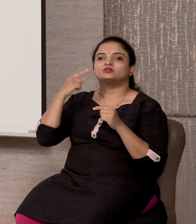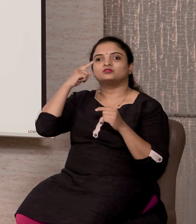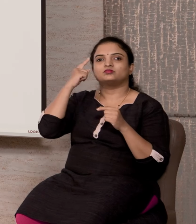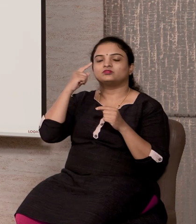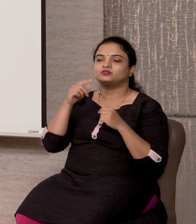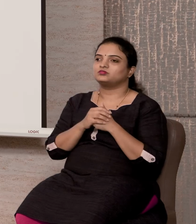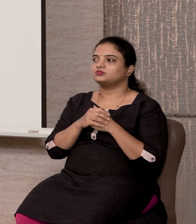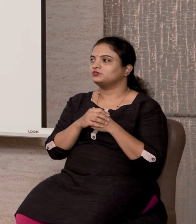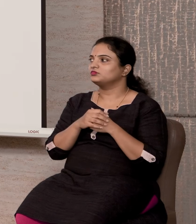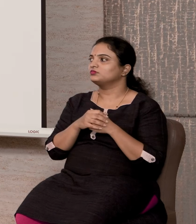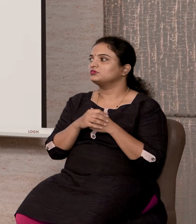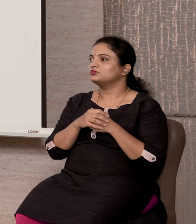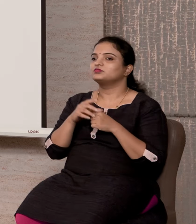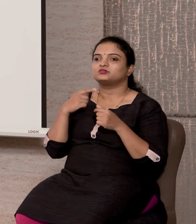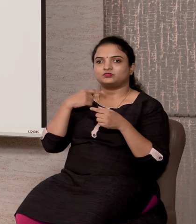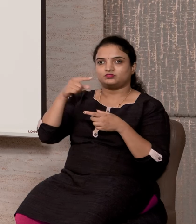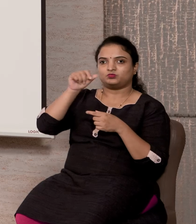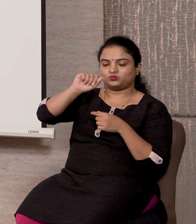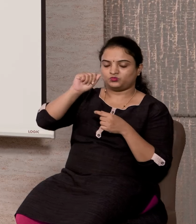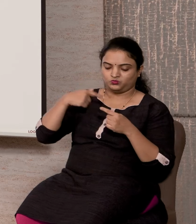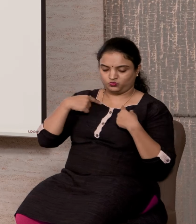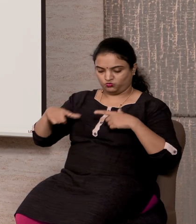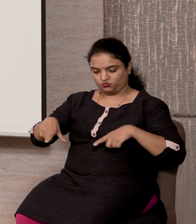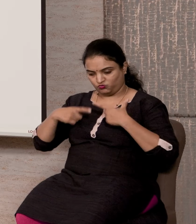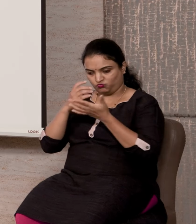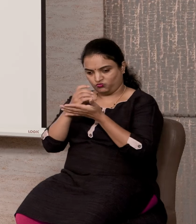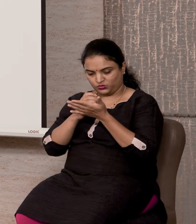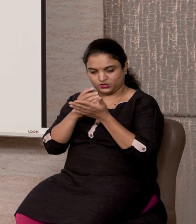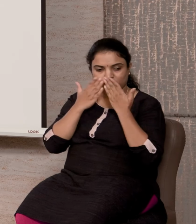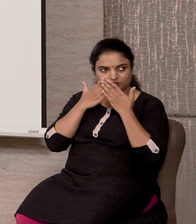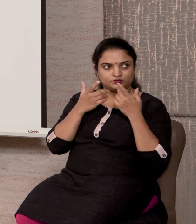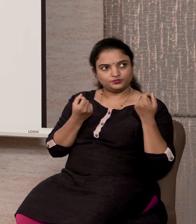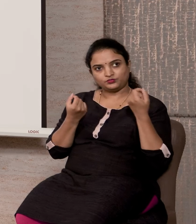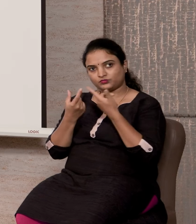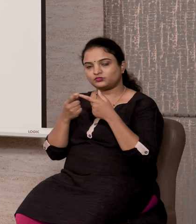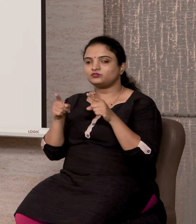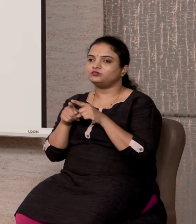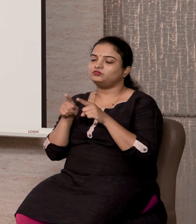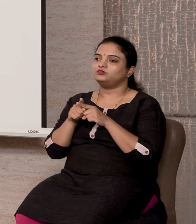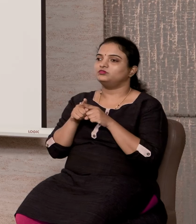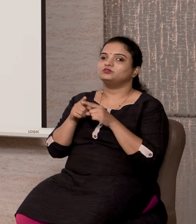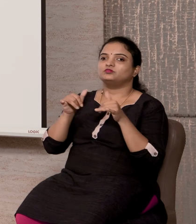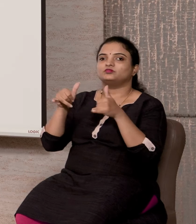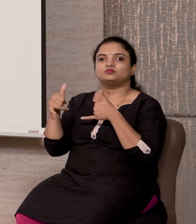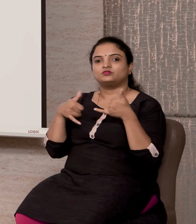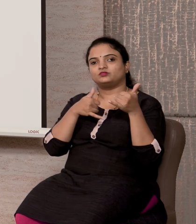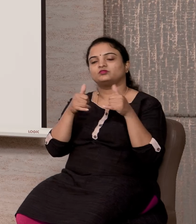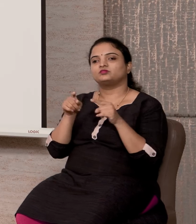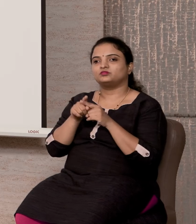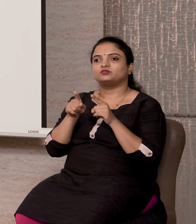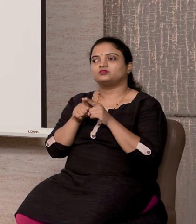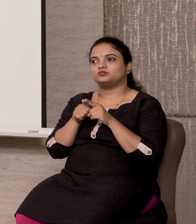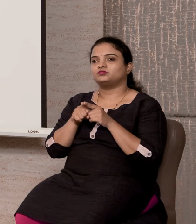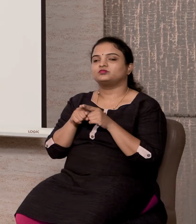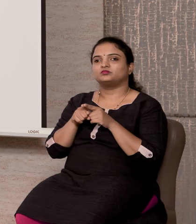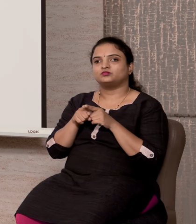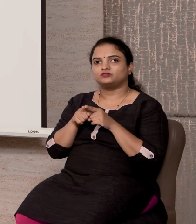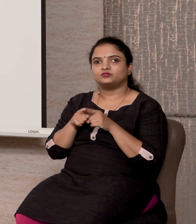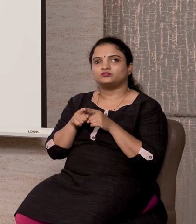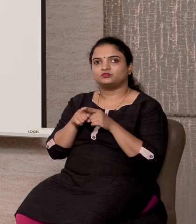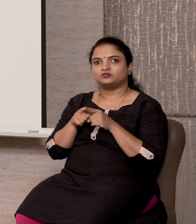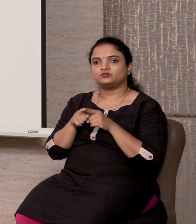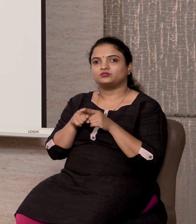games, right? So it should be a part of their existing courses. We'll tell them these type of games go into your first year courses. These type of